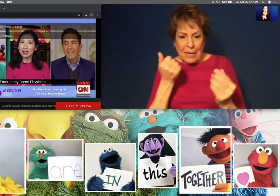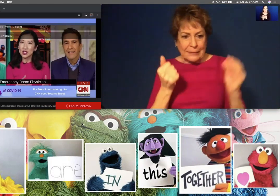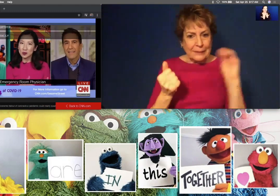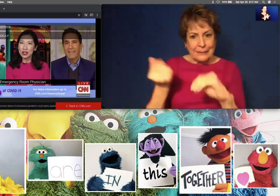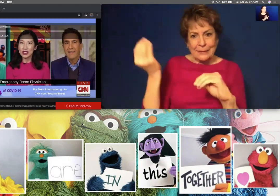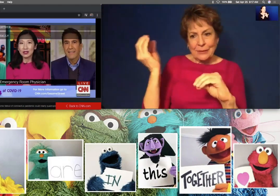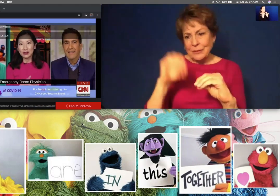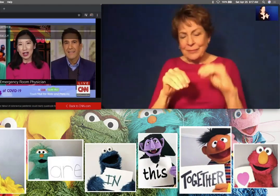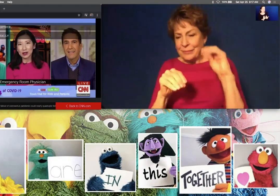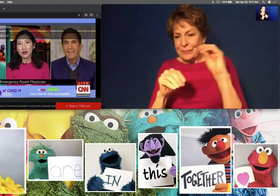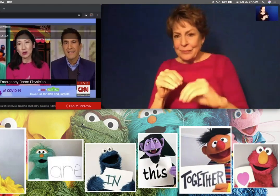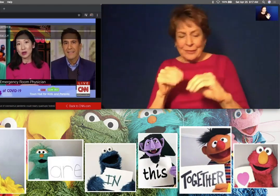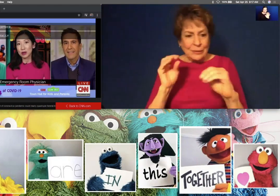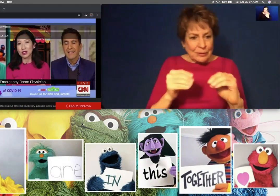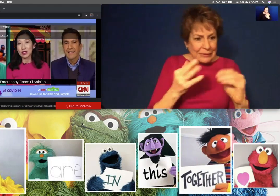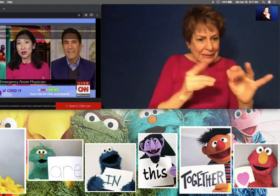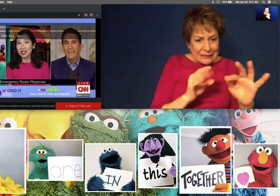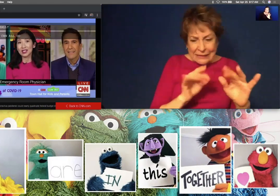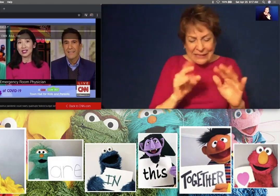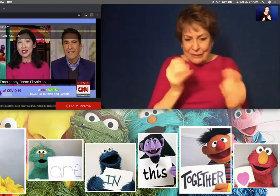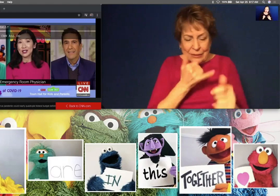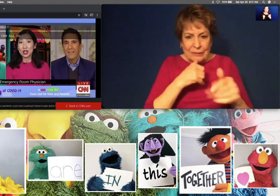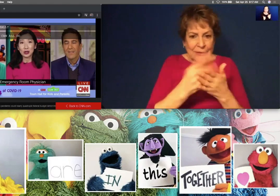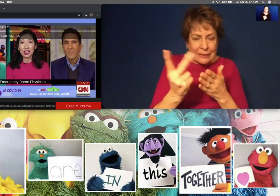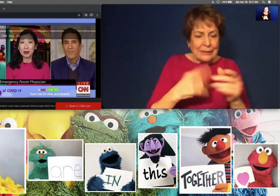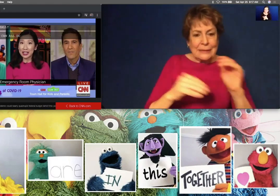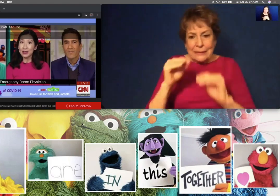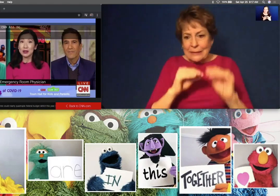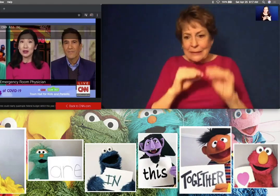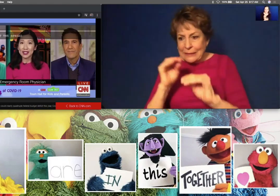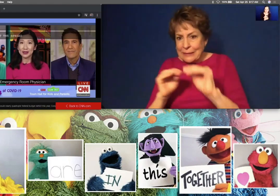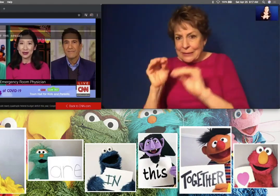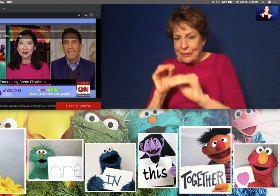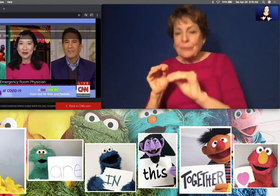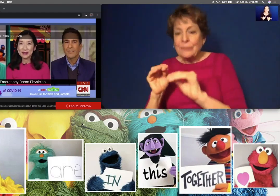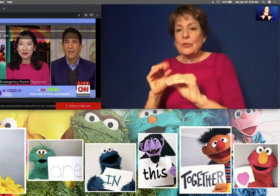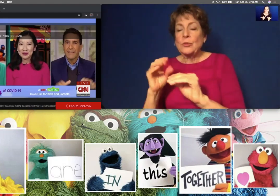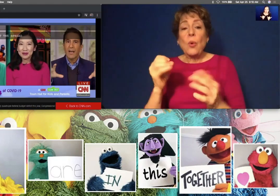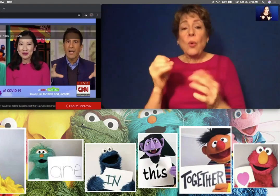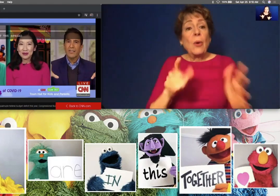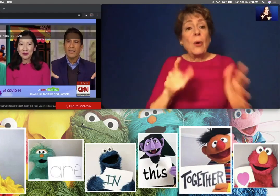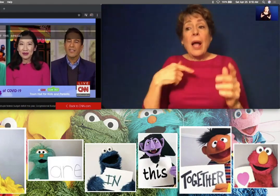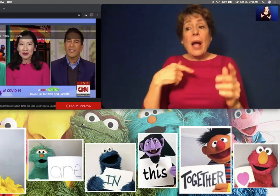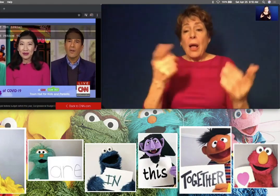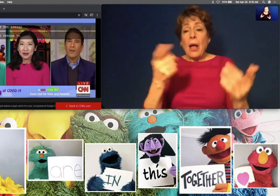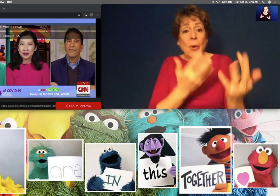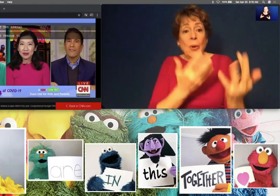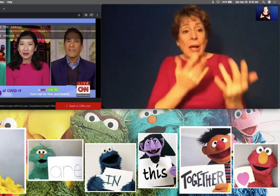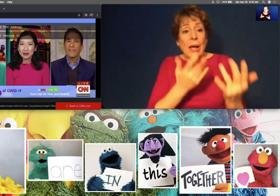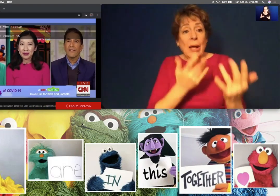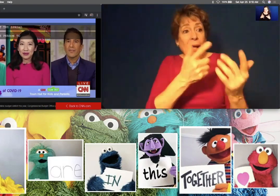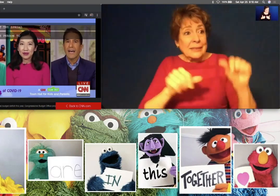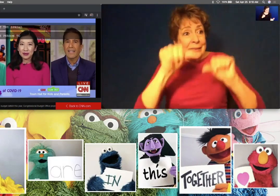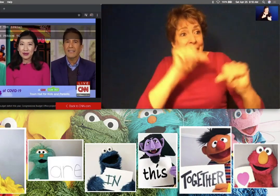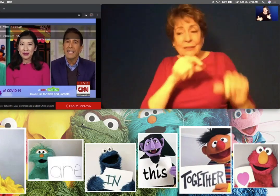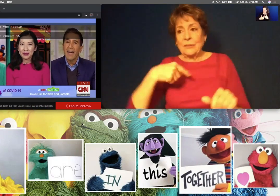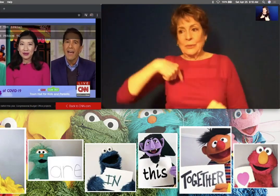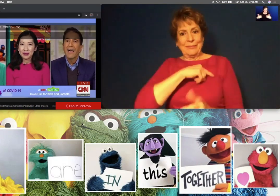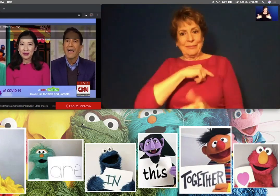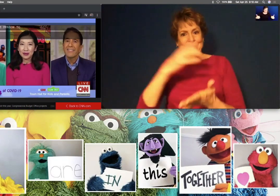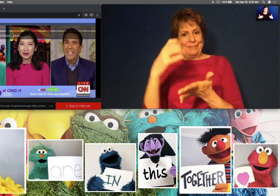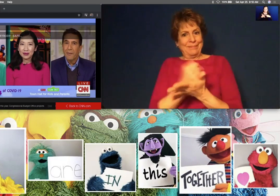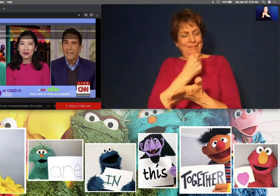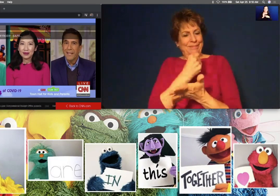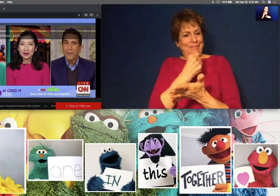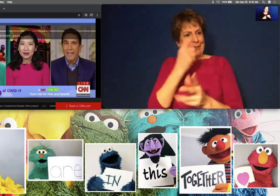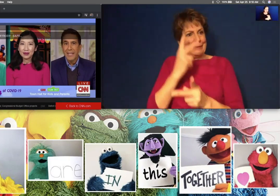because we can all do something today, and that's to prevent the spread of the virus from one person to another so that we're keeping everybody safe.